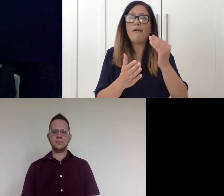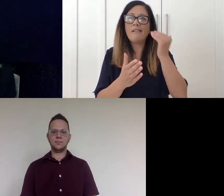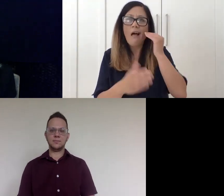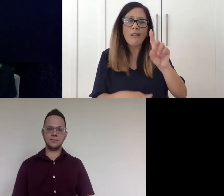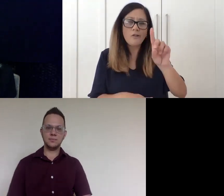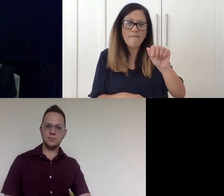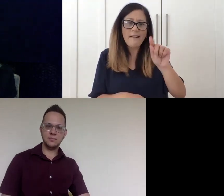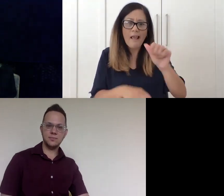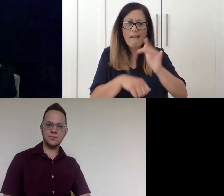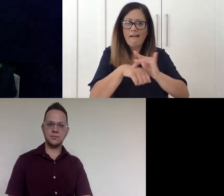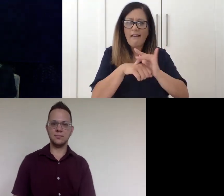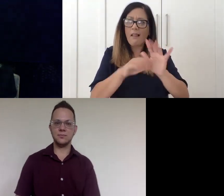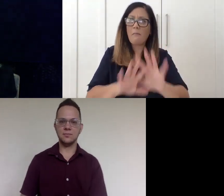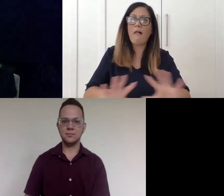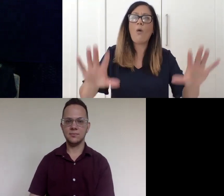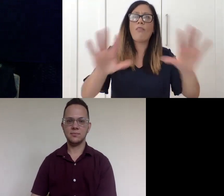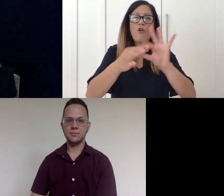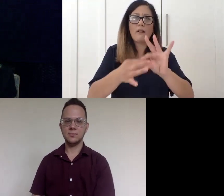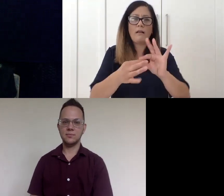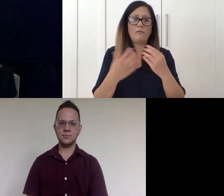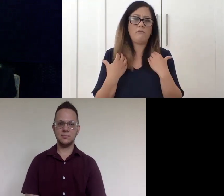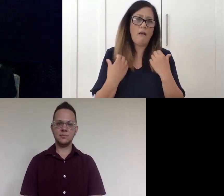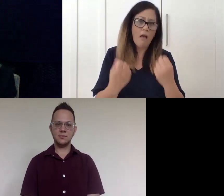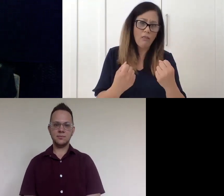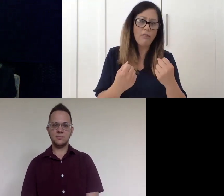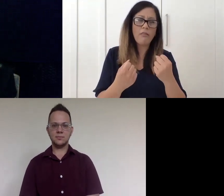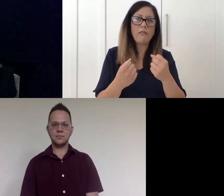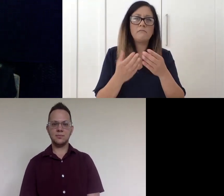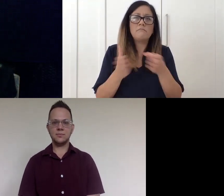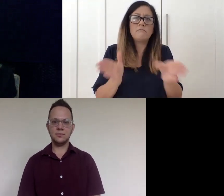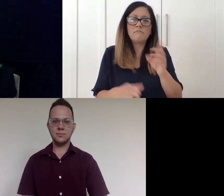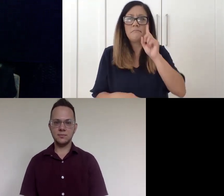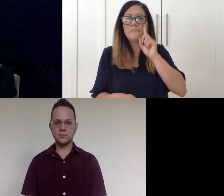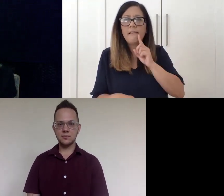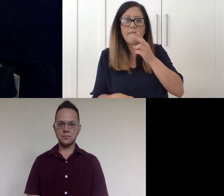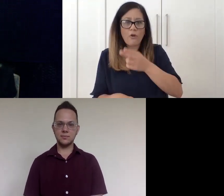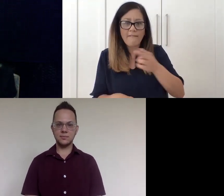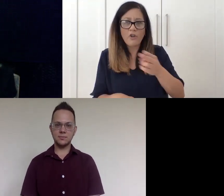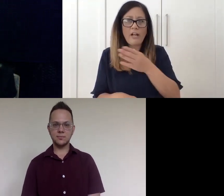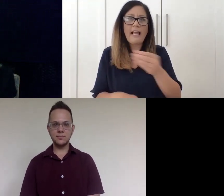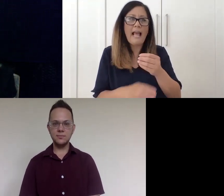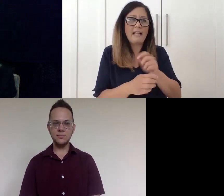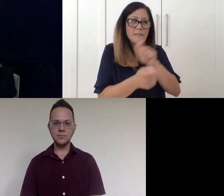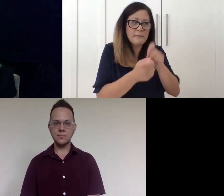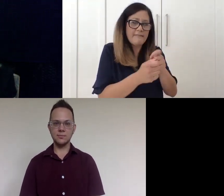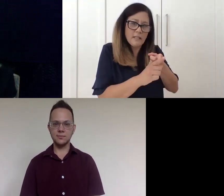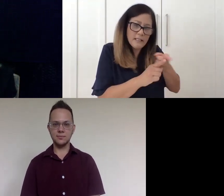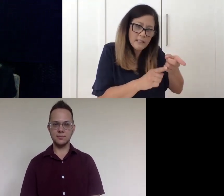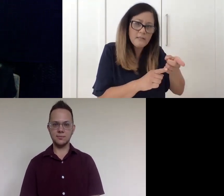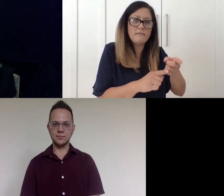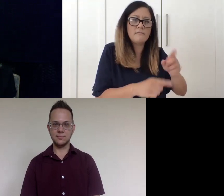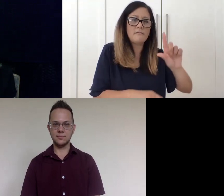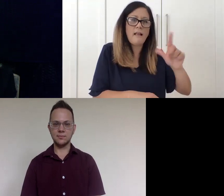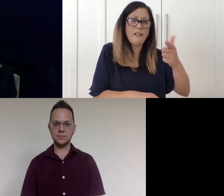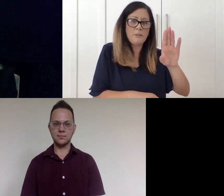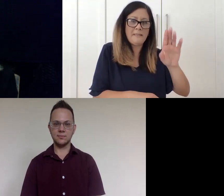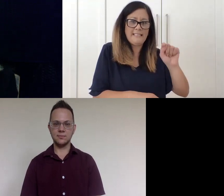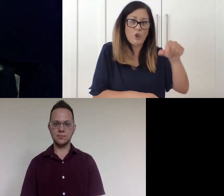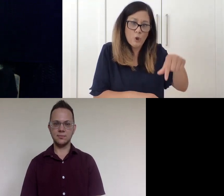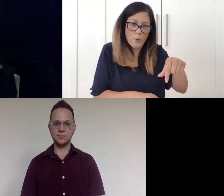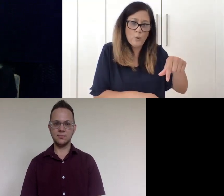community who are deaf and hard of hearing. I'm wondering, what's your knowledge about the data available in terms of healthcare for deaf and hard of